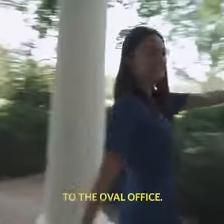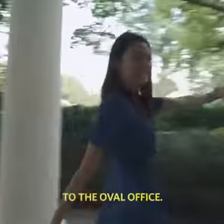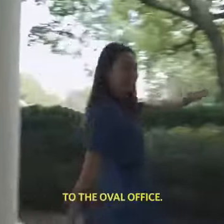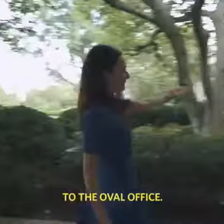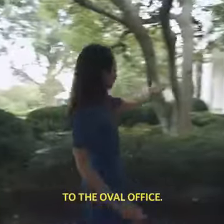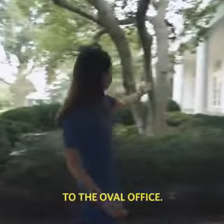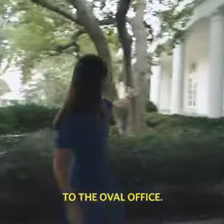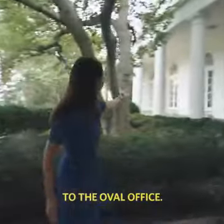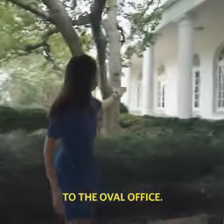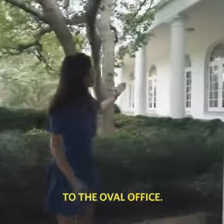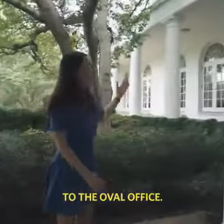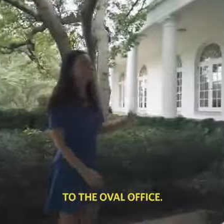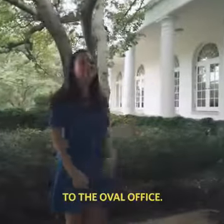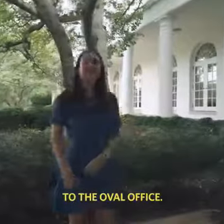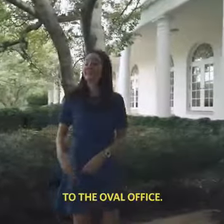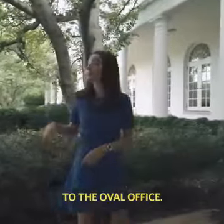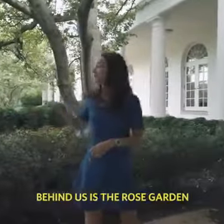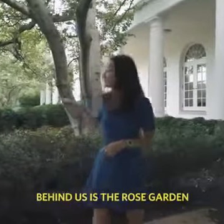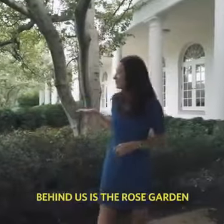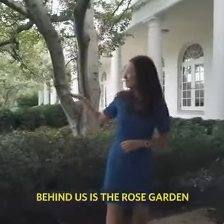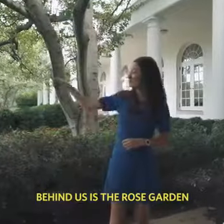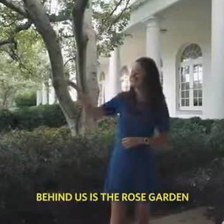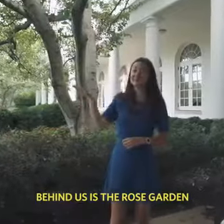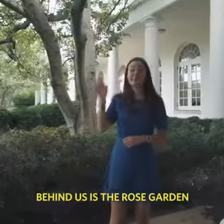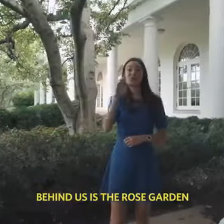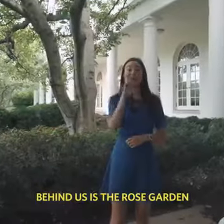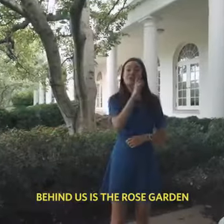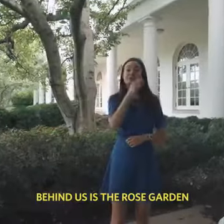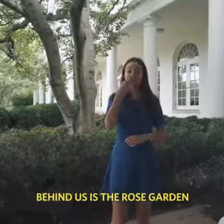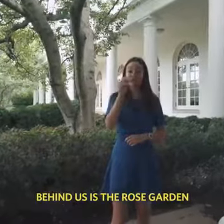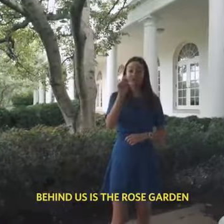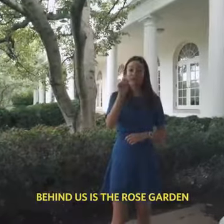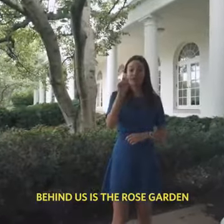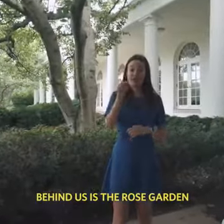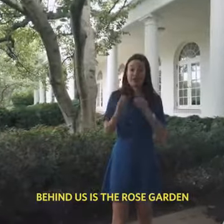to the Oval Office. Behind us is the Rose Garden.